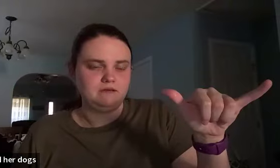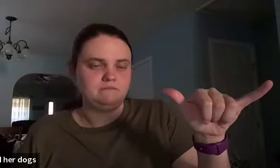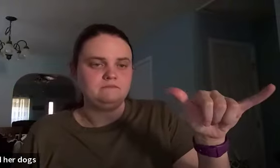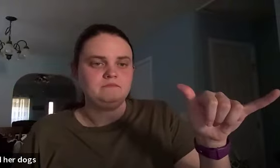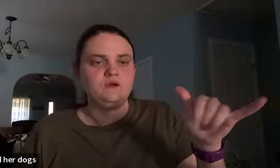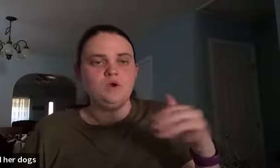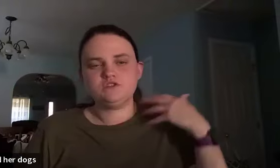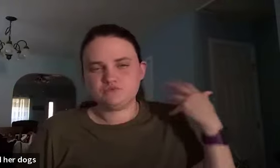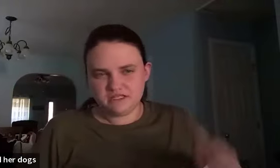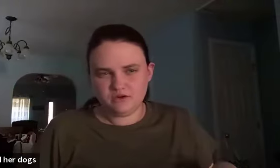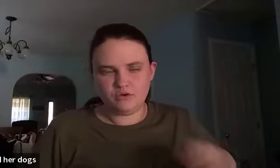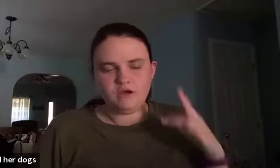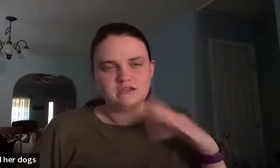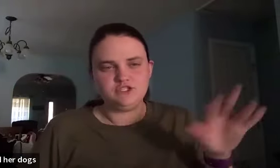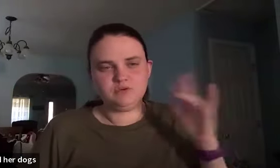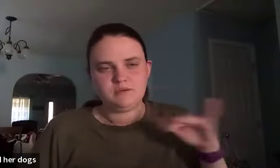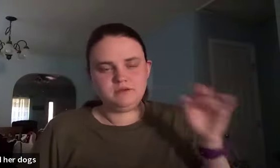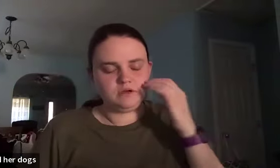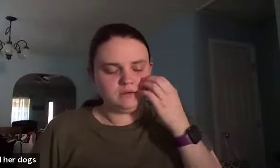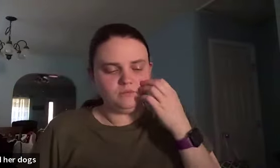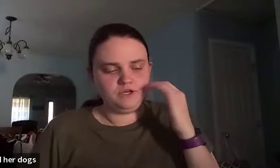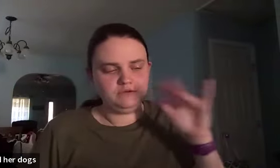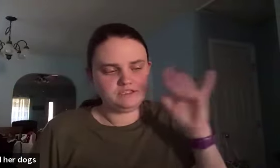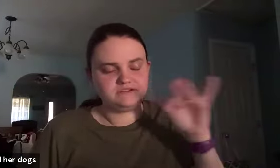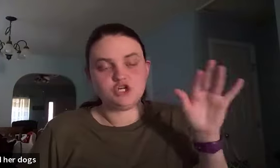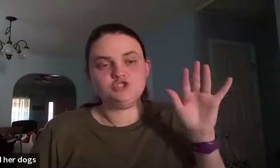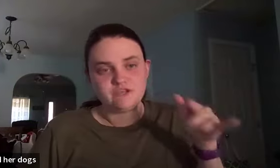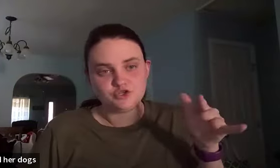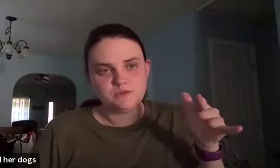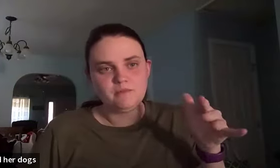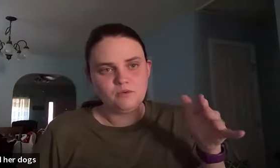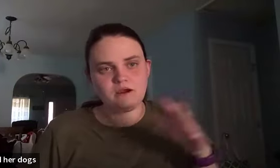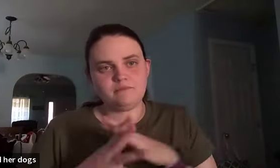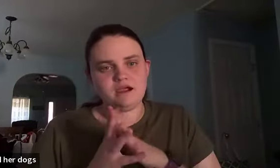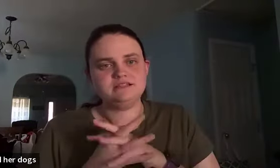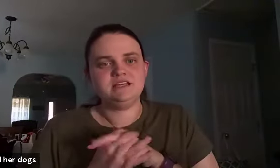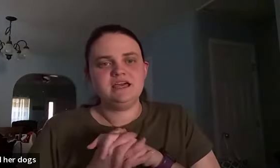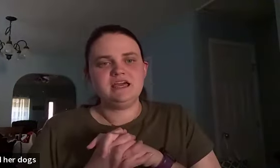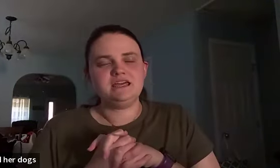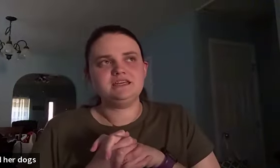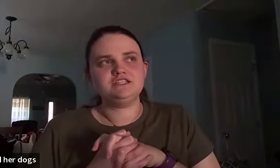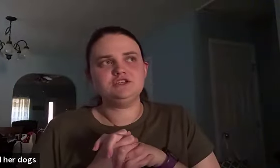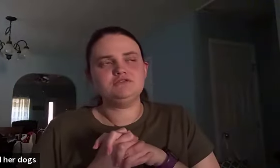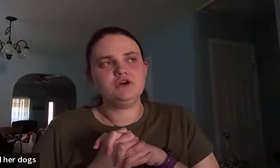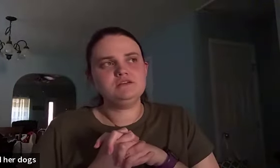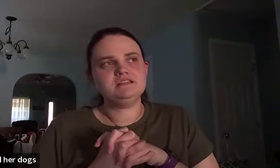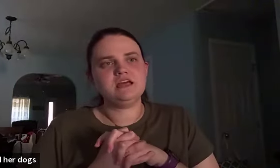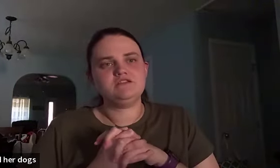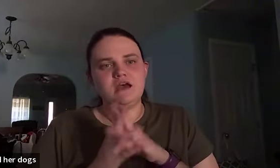May. What's really cool, as you probably, when you start to fingerspell more and practice, is you'll notice